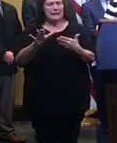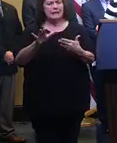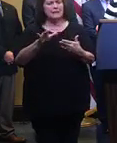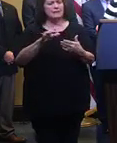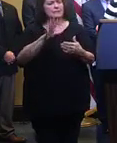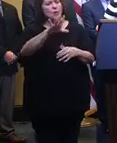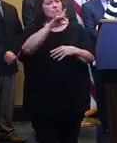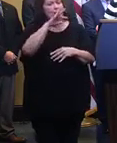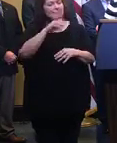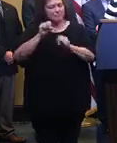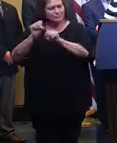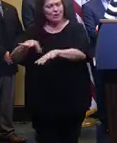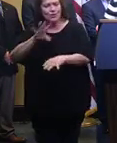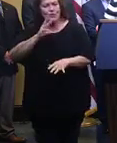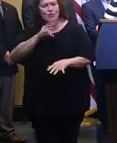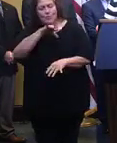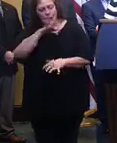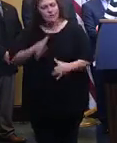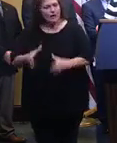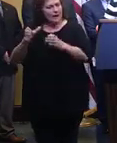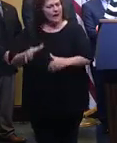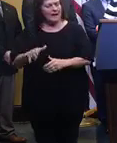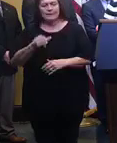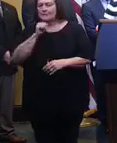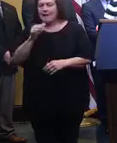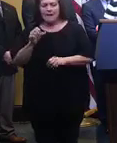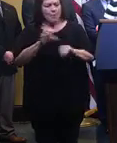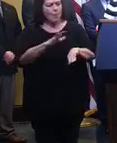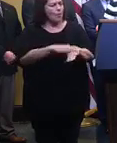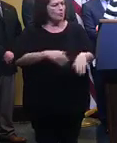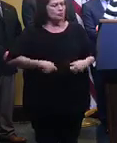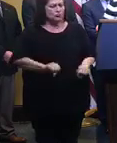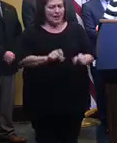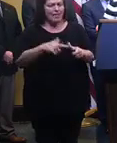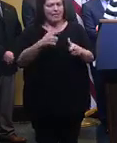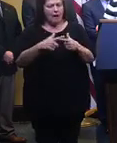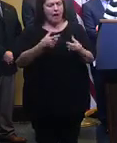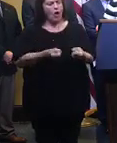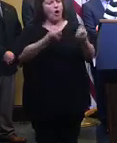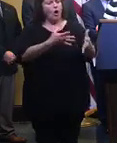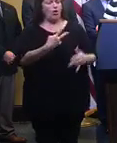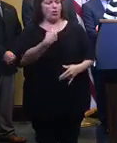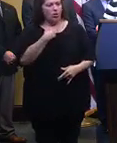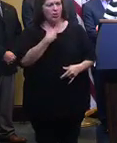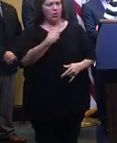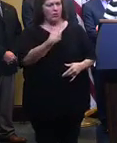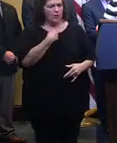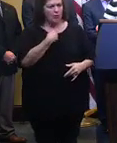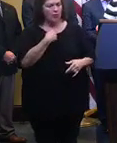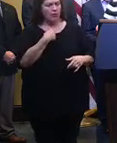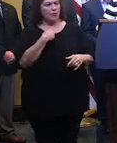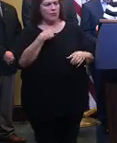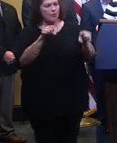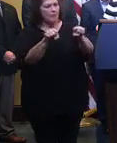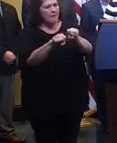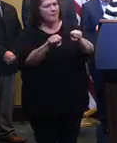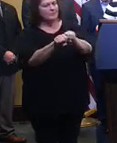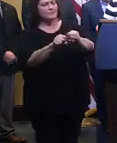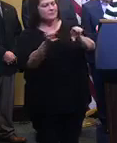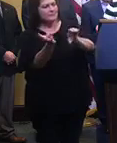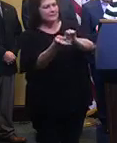appropriately so that again, it doesn't end up in our drains and therefore causing just the need for